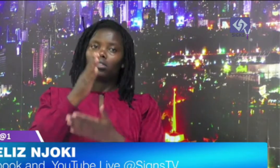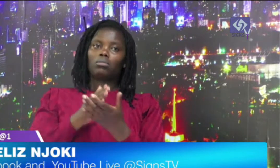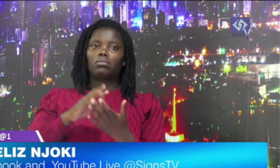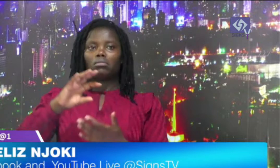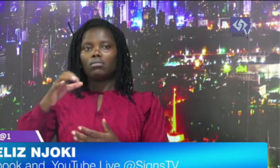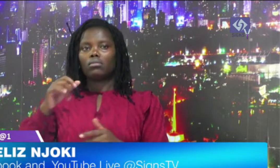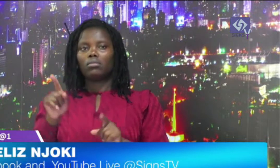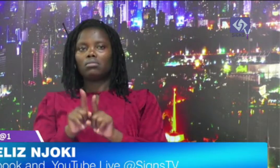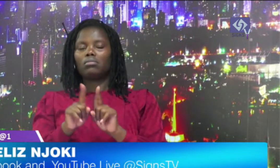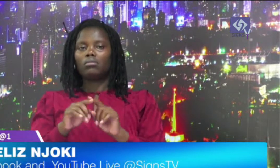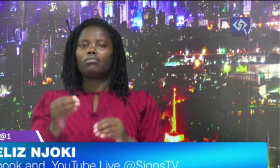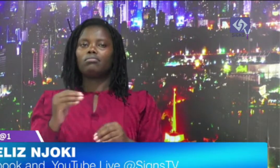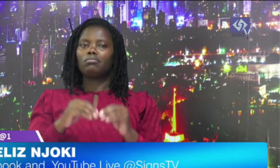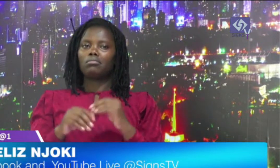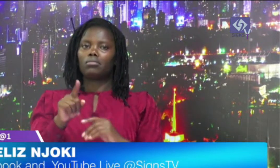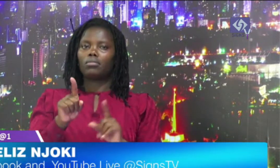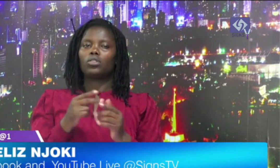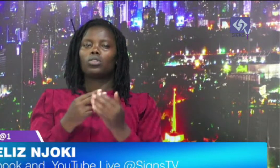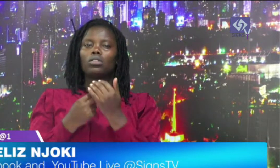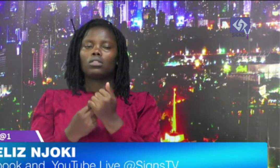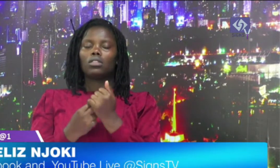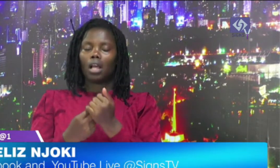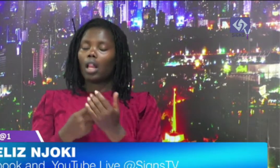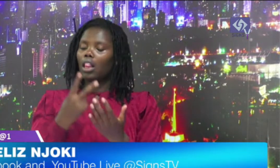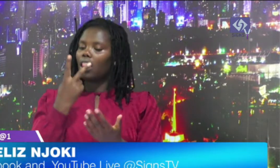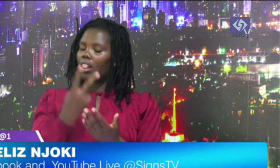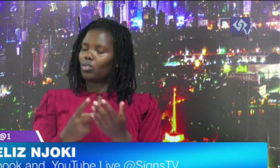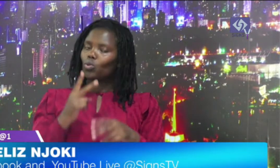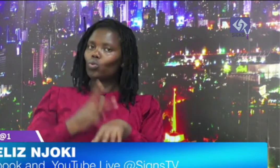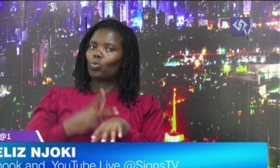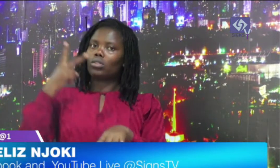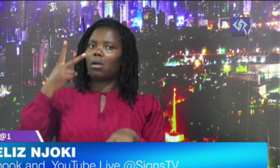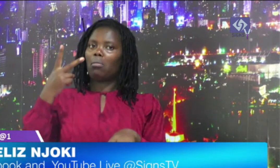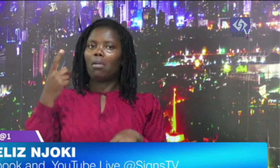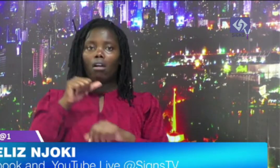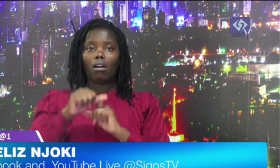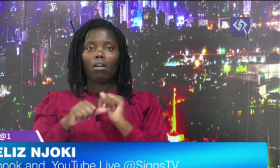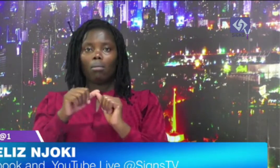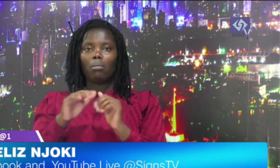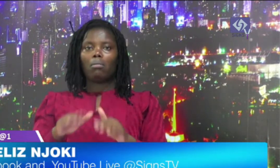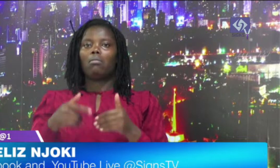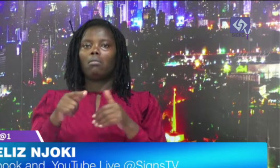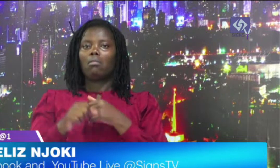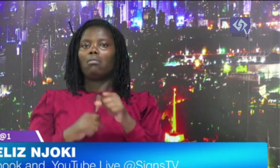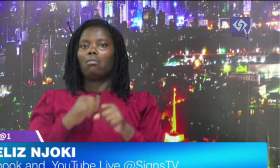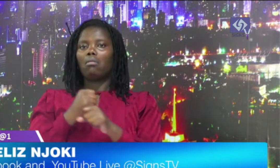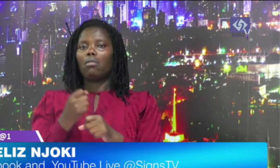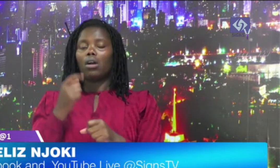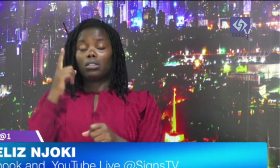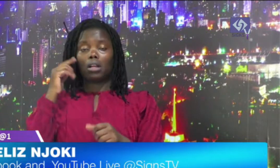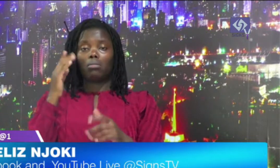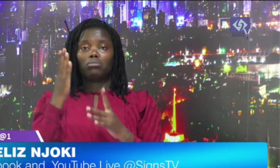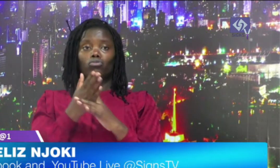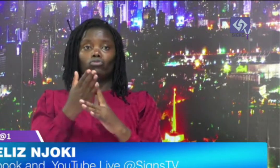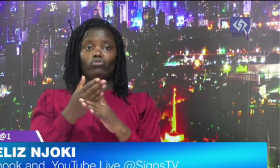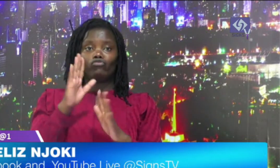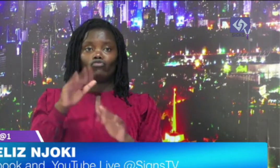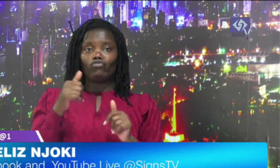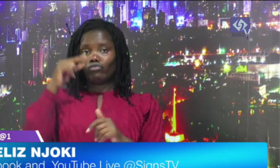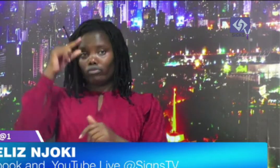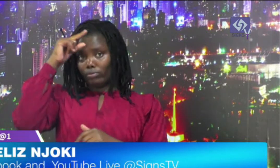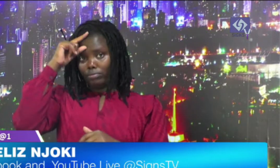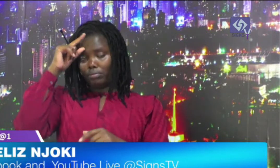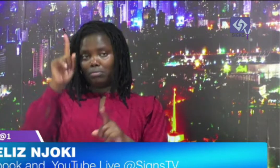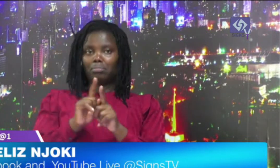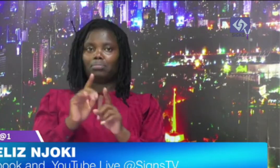Cooperative Society in Teso North Sub-County have attributed double production this year to intervention from the government to